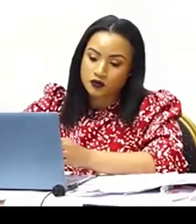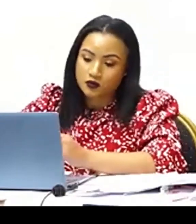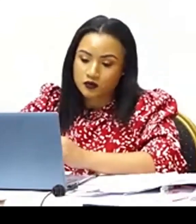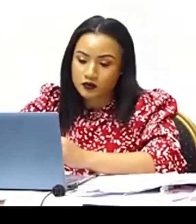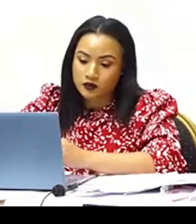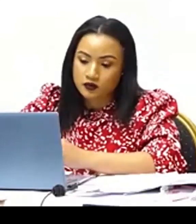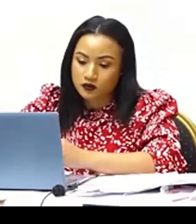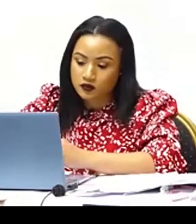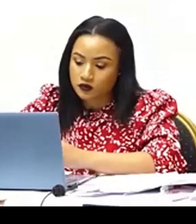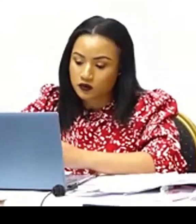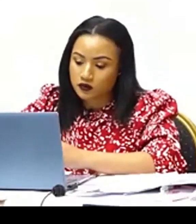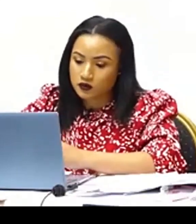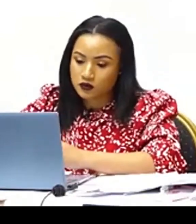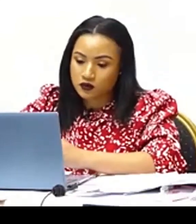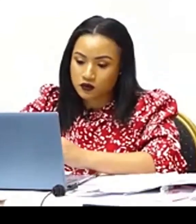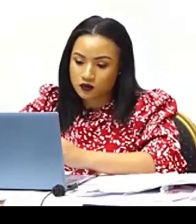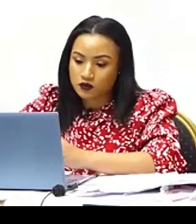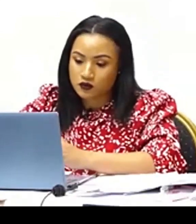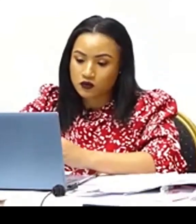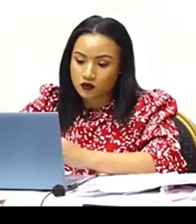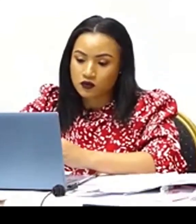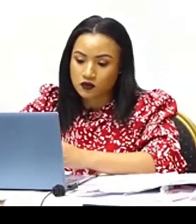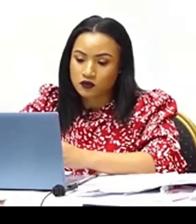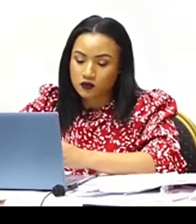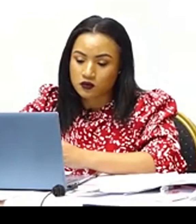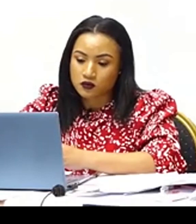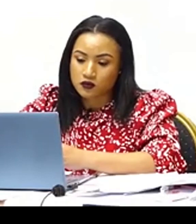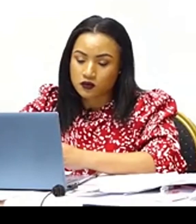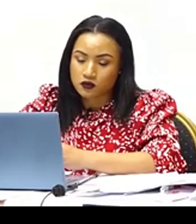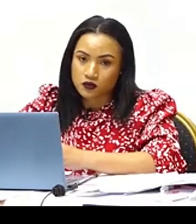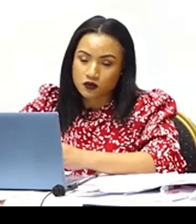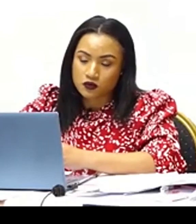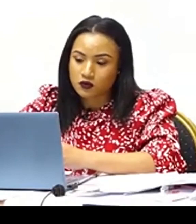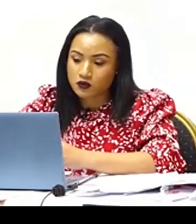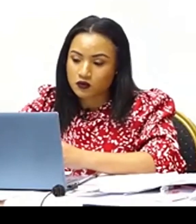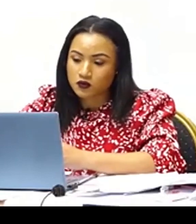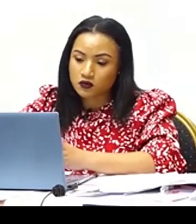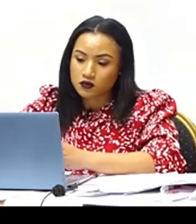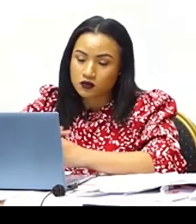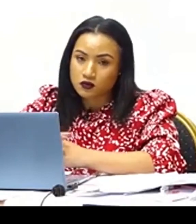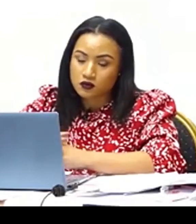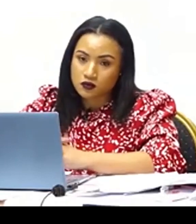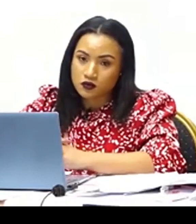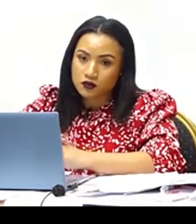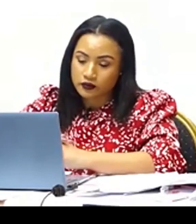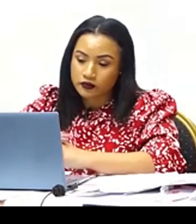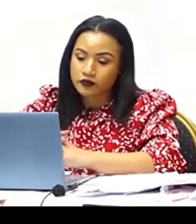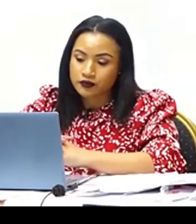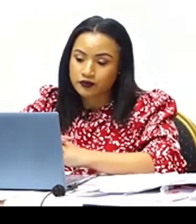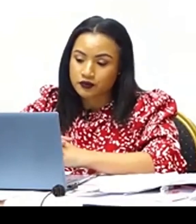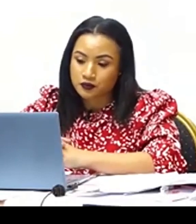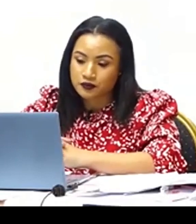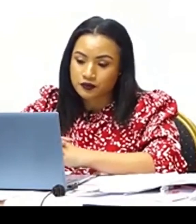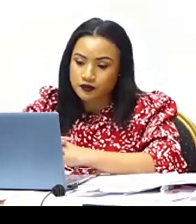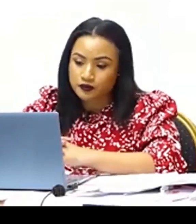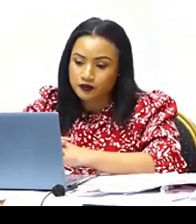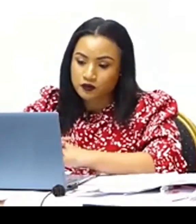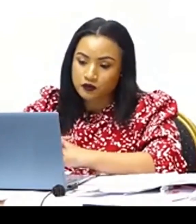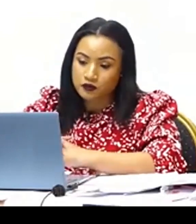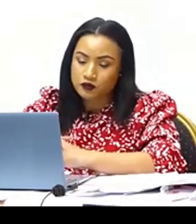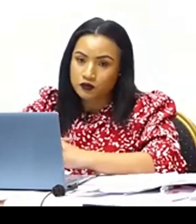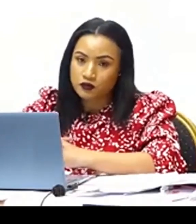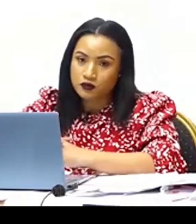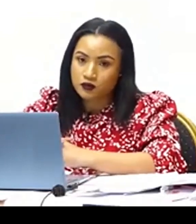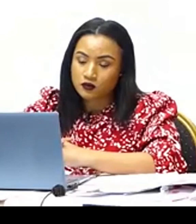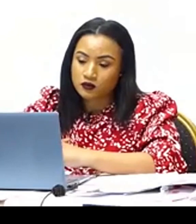The Liquidity and Sustainability Fund is a special purpose vehicle to subsidize private